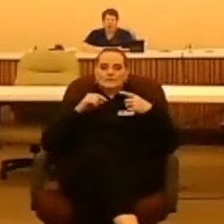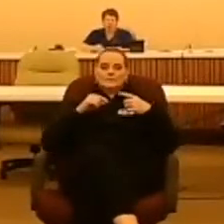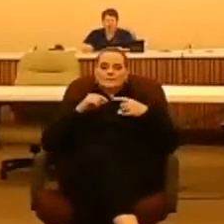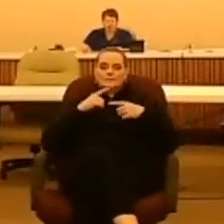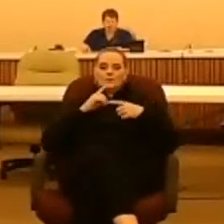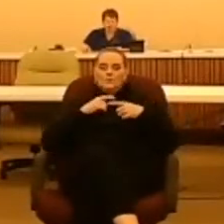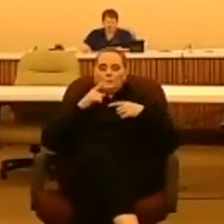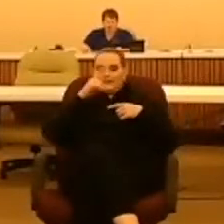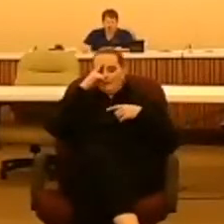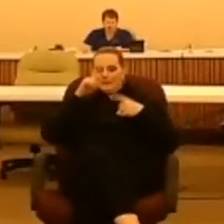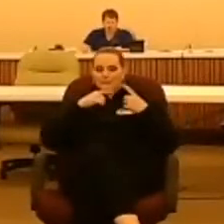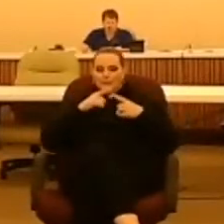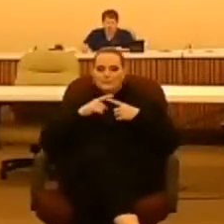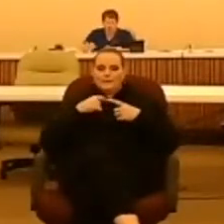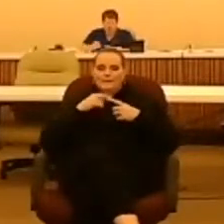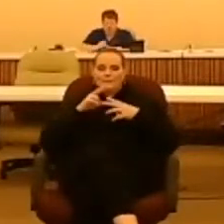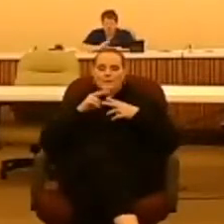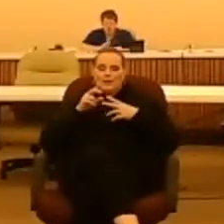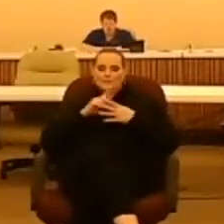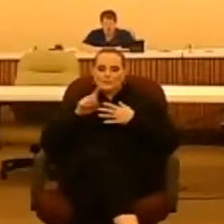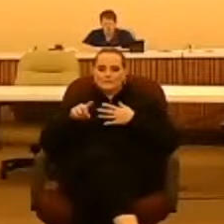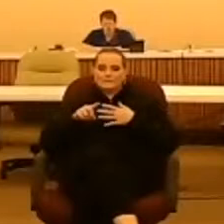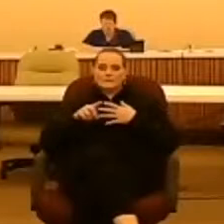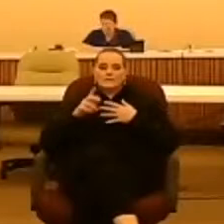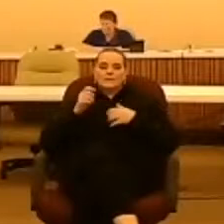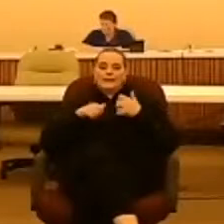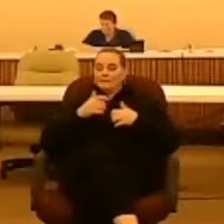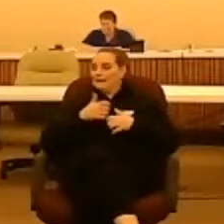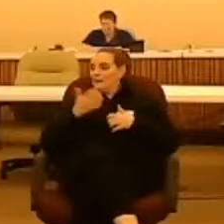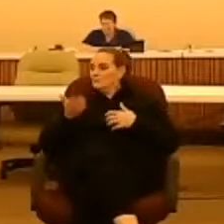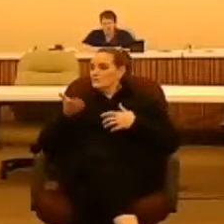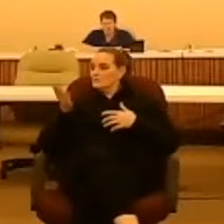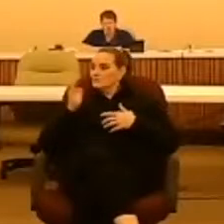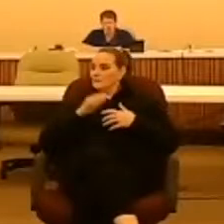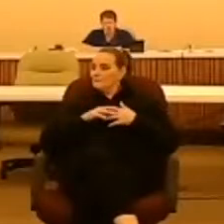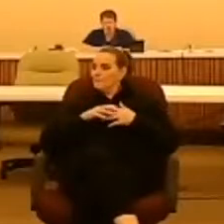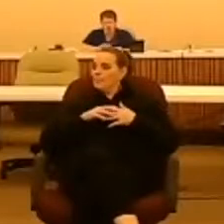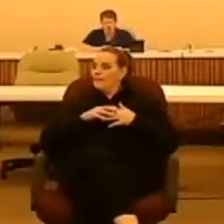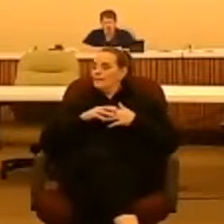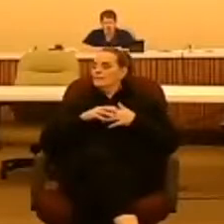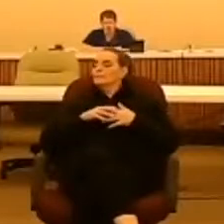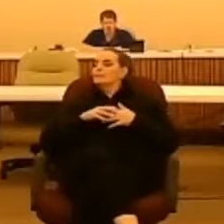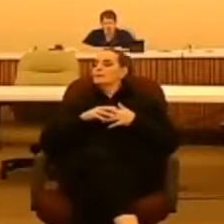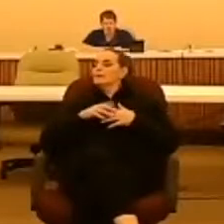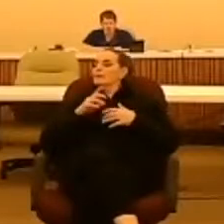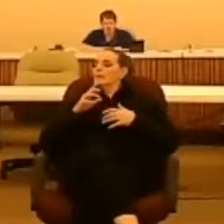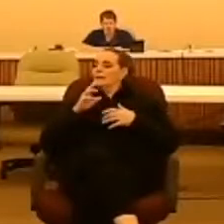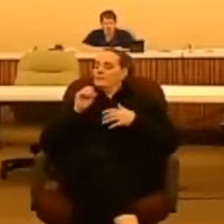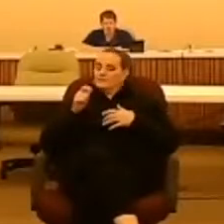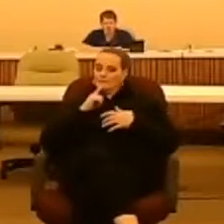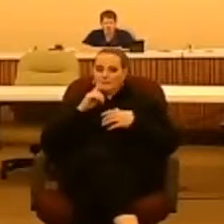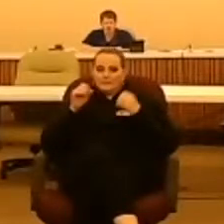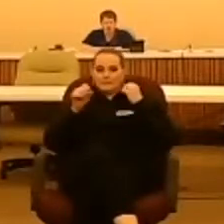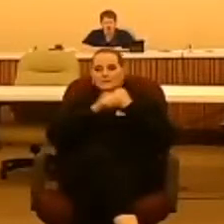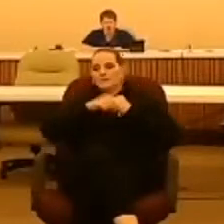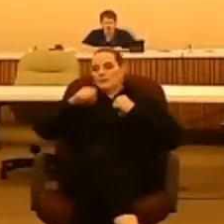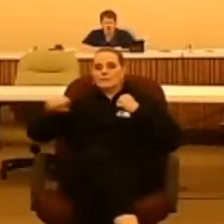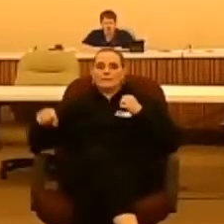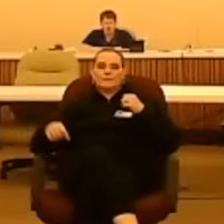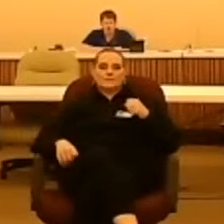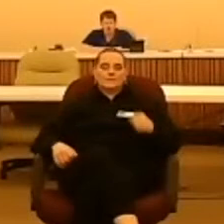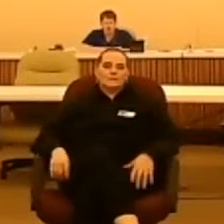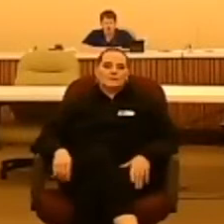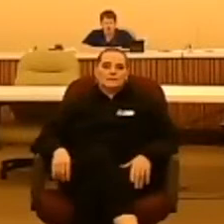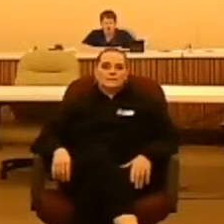the next meeting. Yep. Okay. Anything else? As if this hasn't gone on long enough? Kevin?